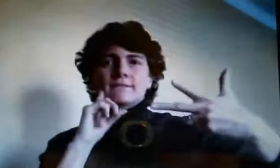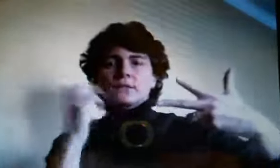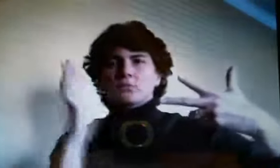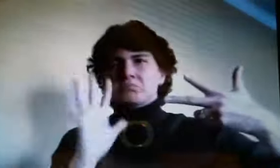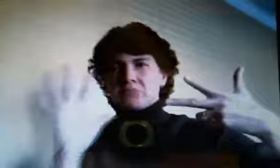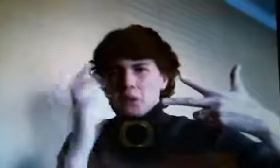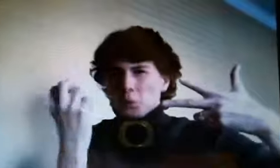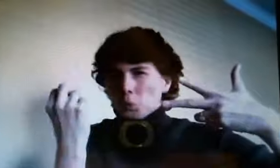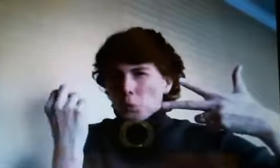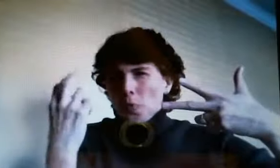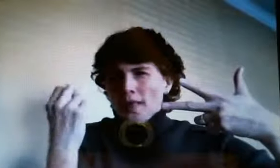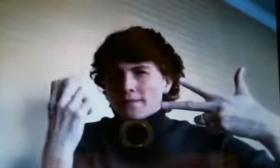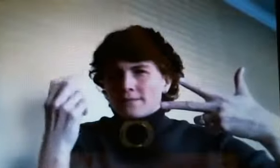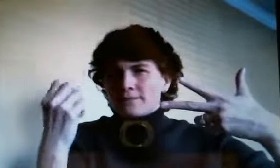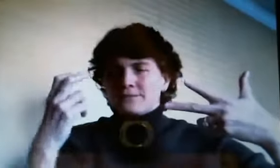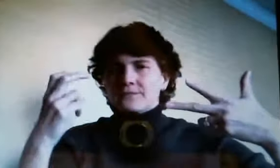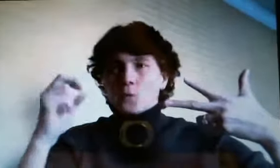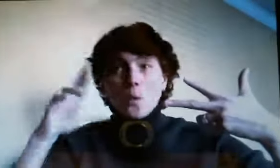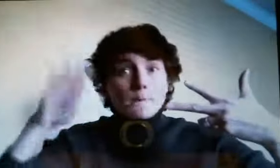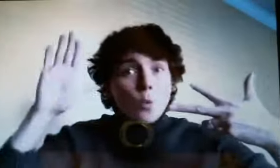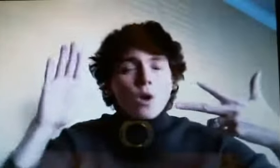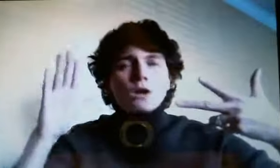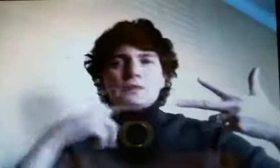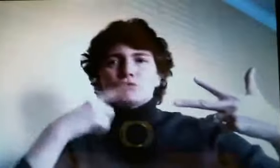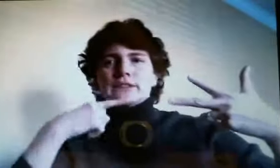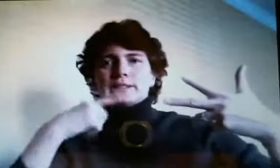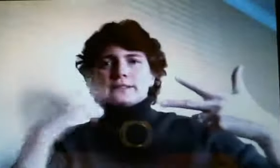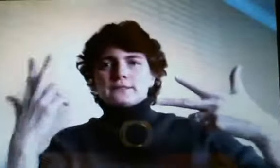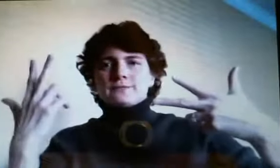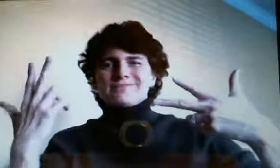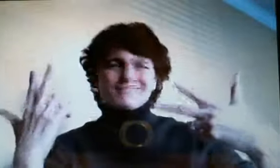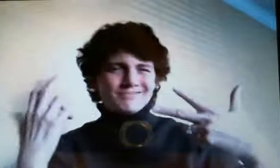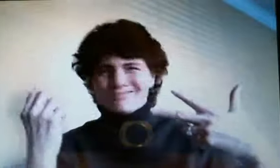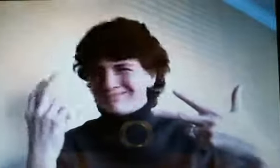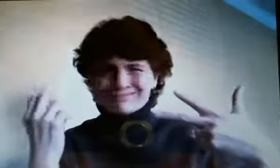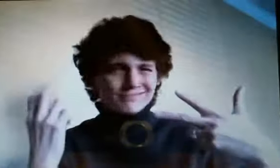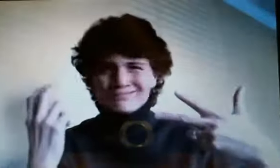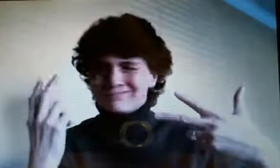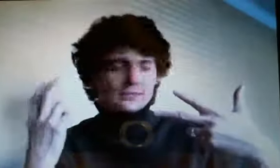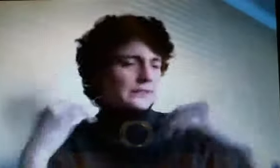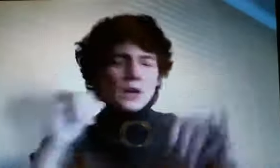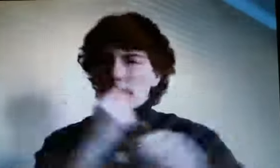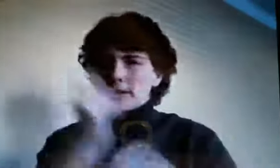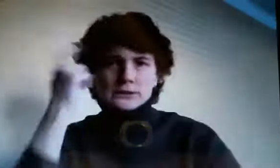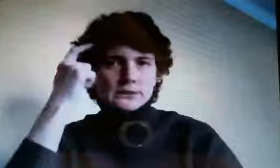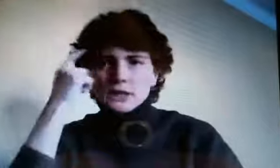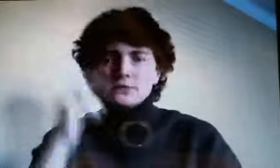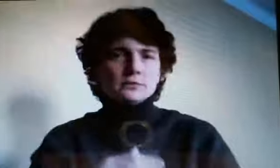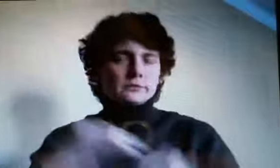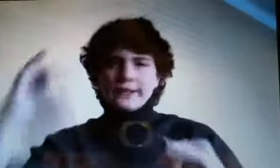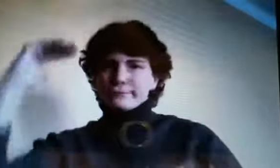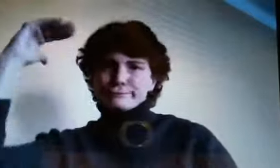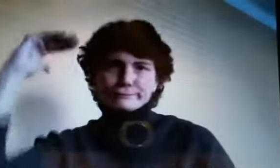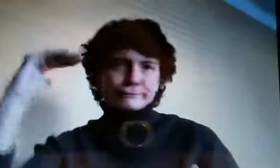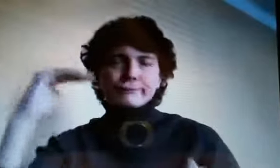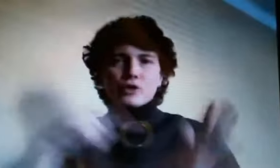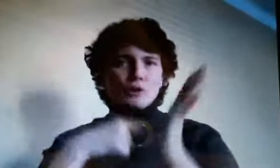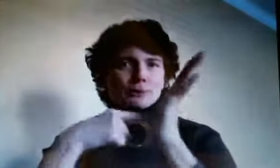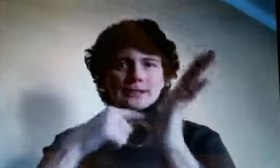committee, only 3 of whom are deaf, 12 or more are hearing. So that doesn't make sense.